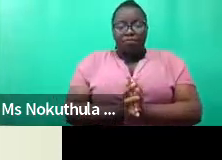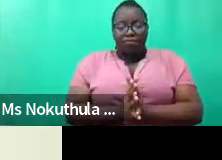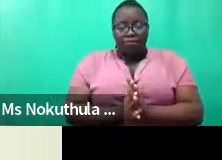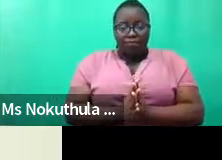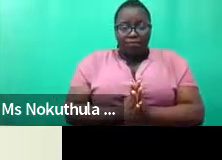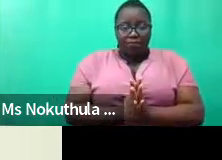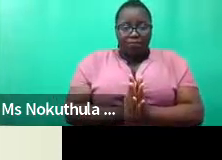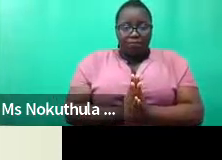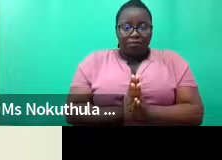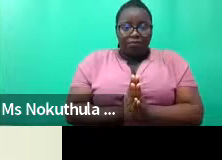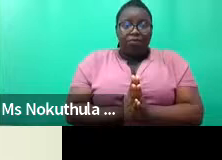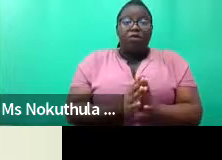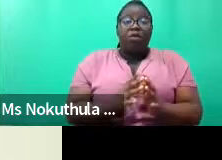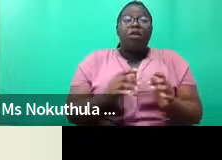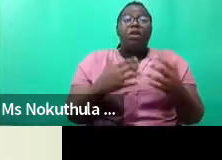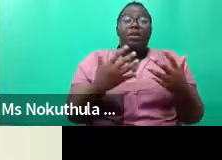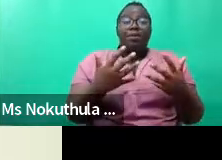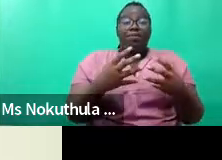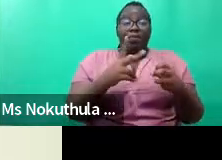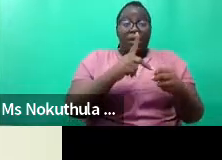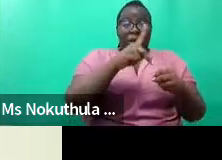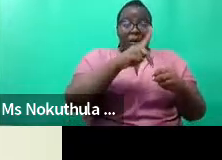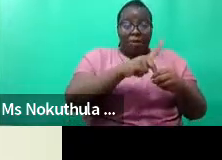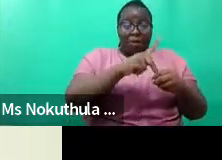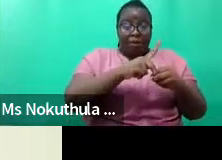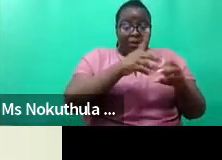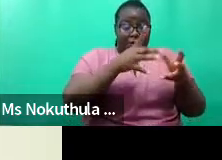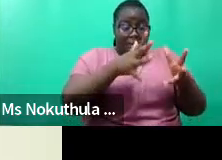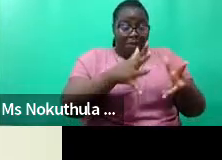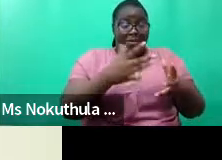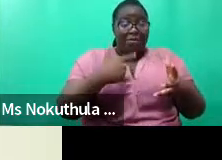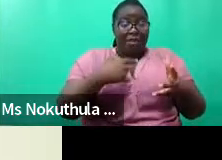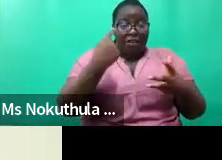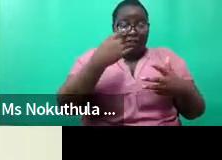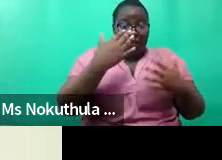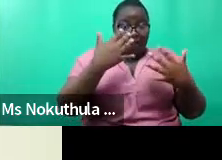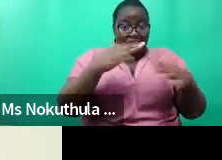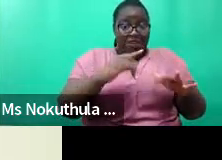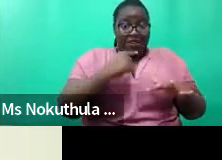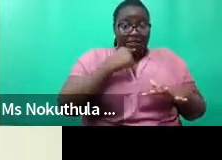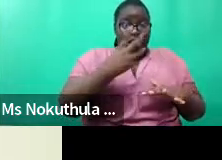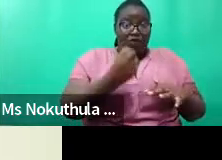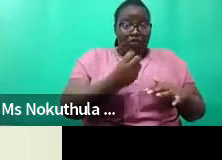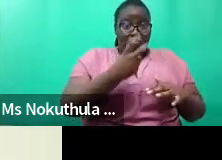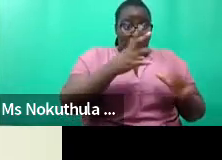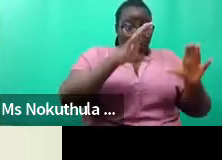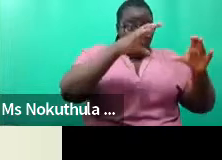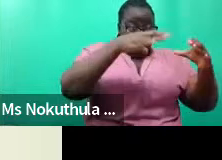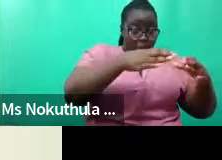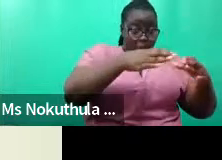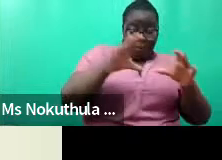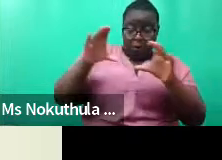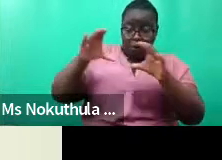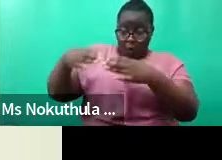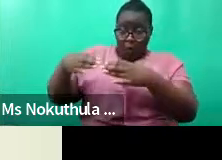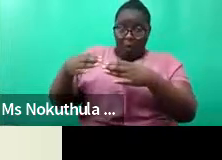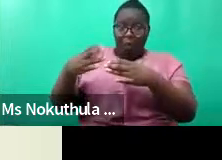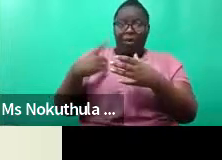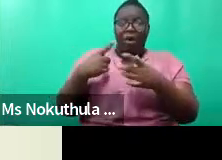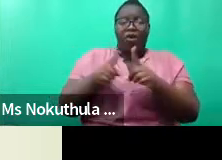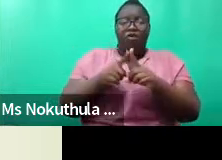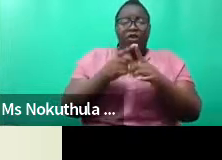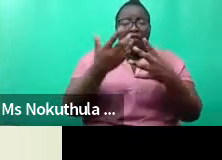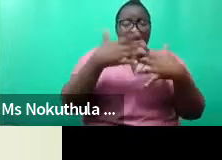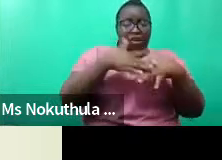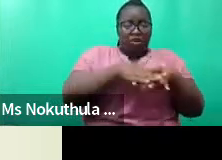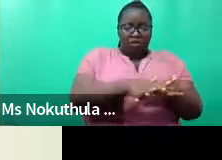the participants, as I said, we had two focus group discussions. They were both sex inclusive, and we did not